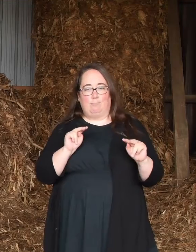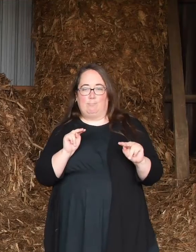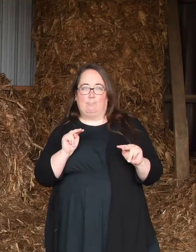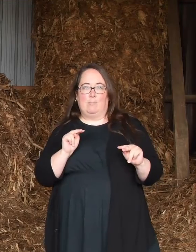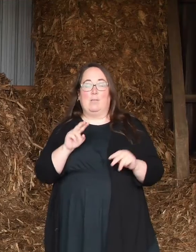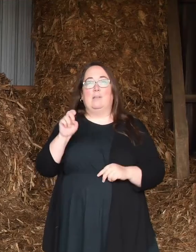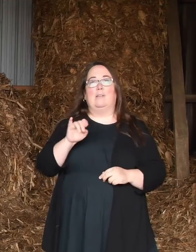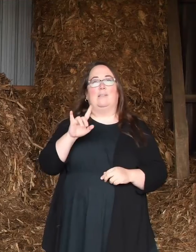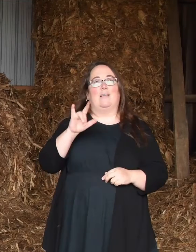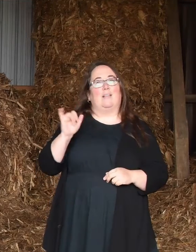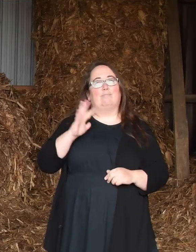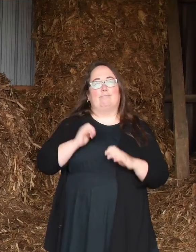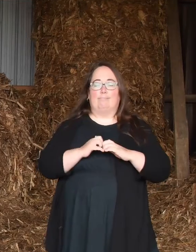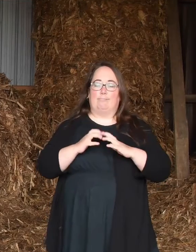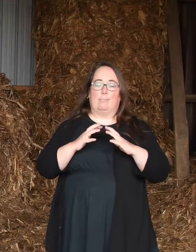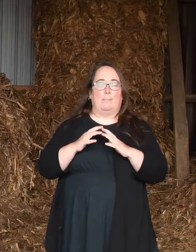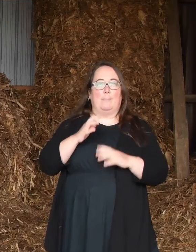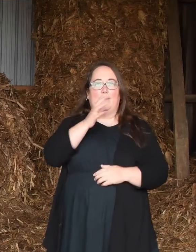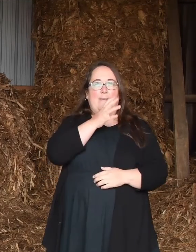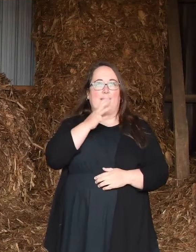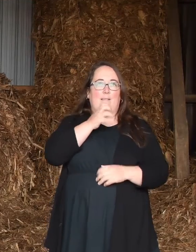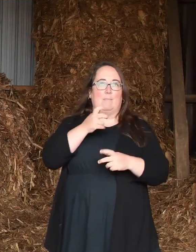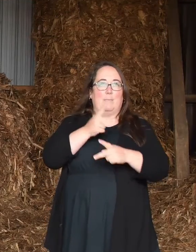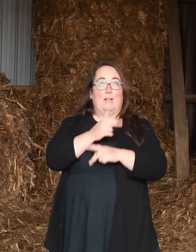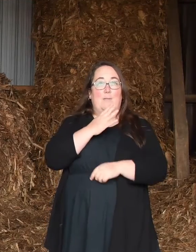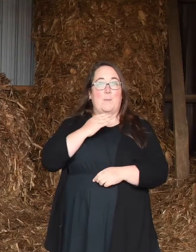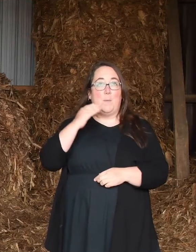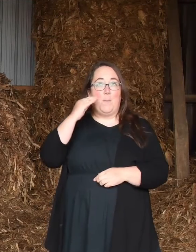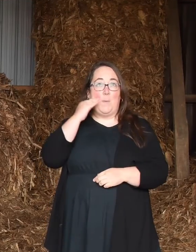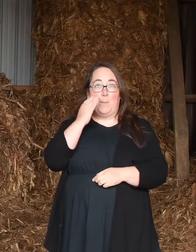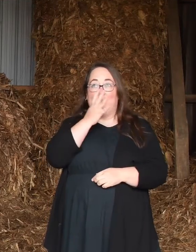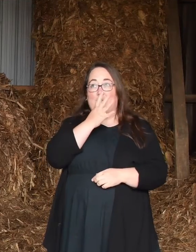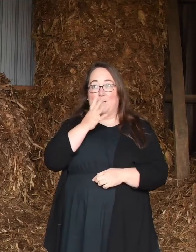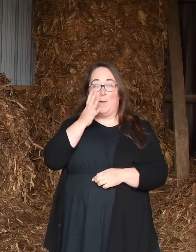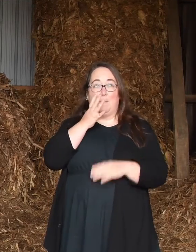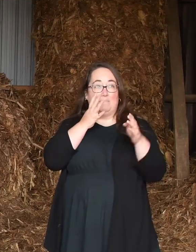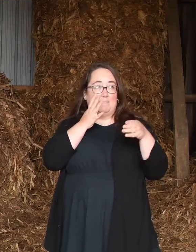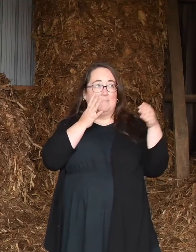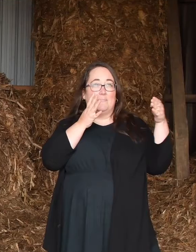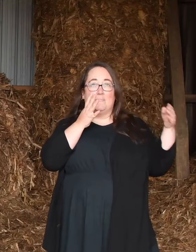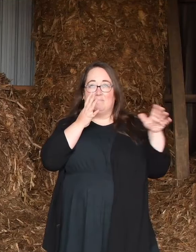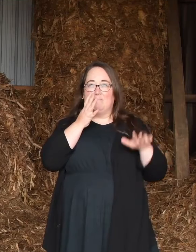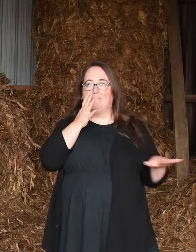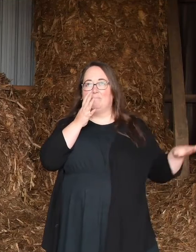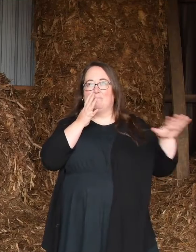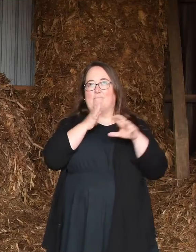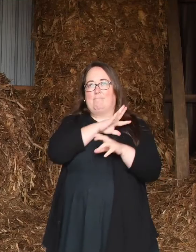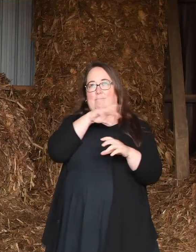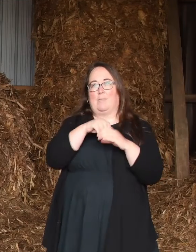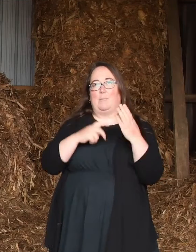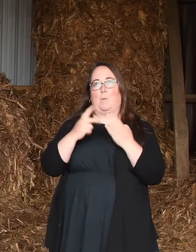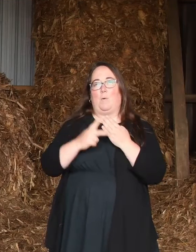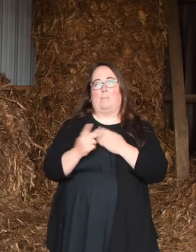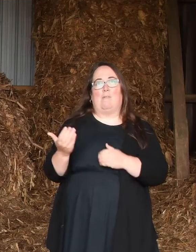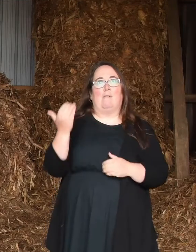were pioneers in ag preservation. They put their home farm, which is just next door, into the program in